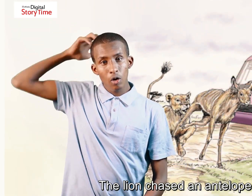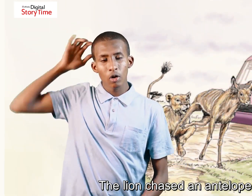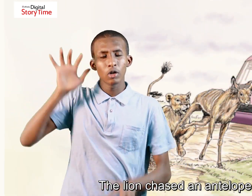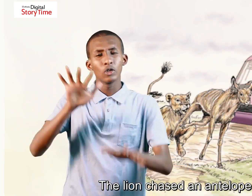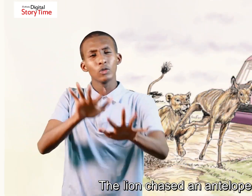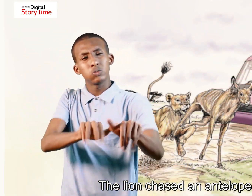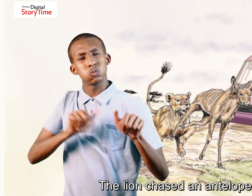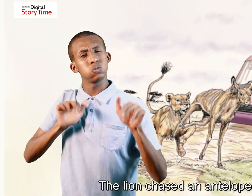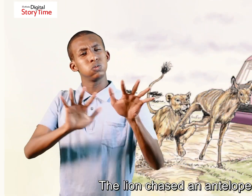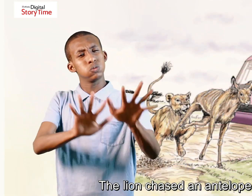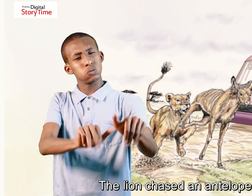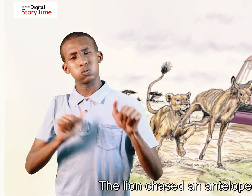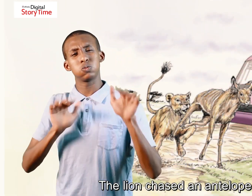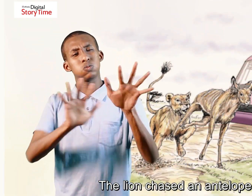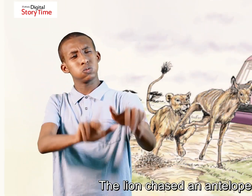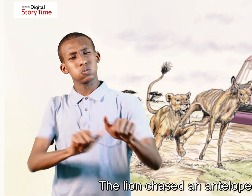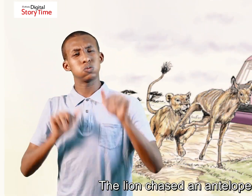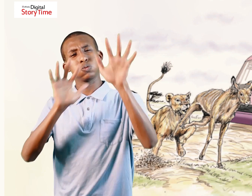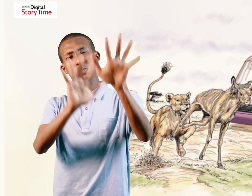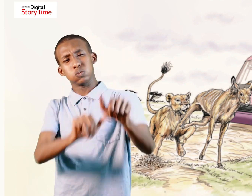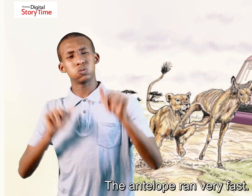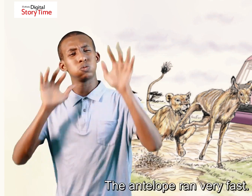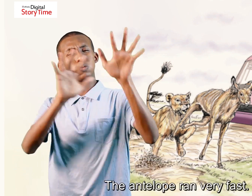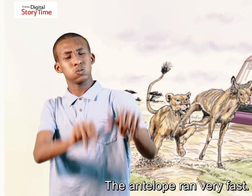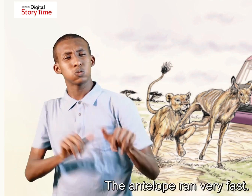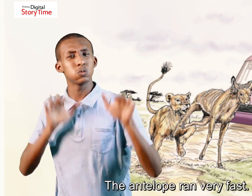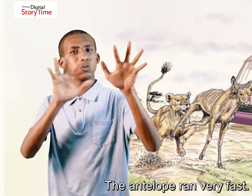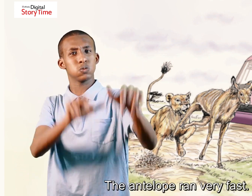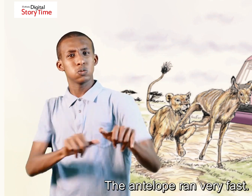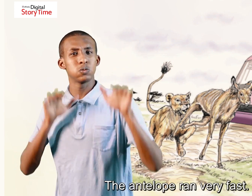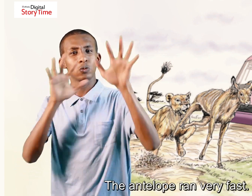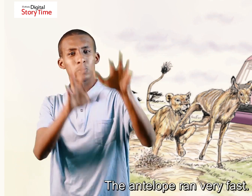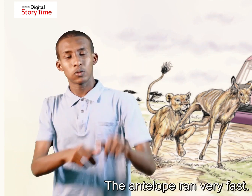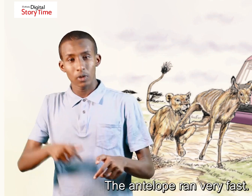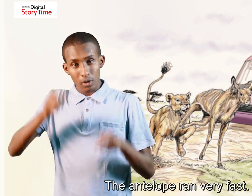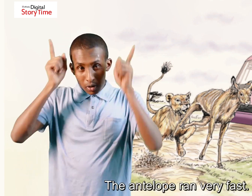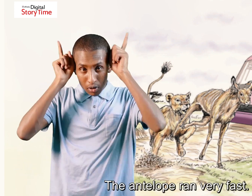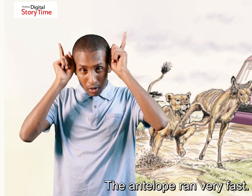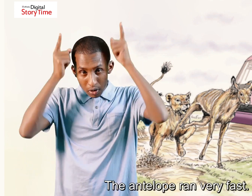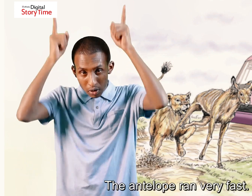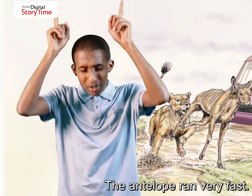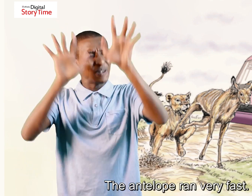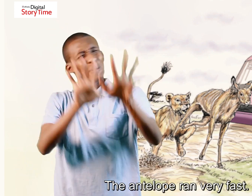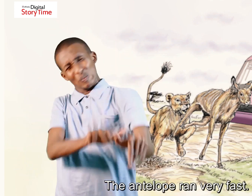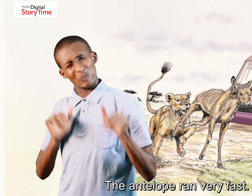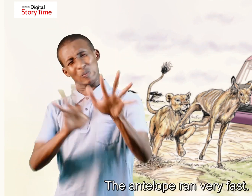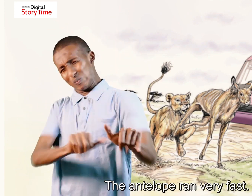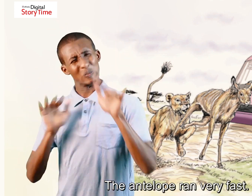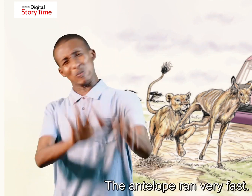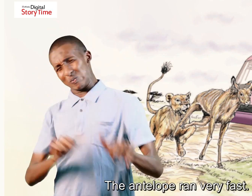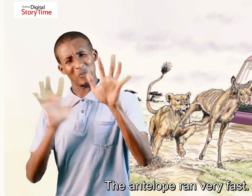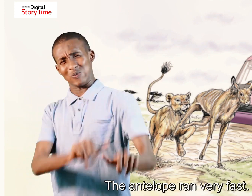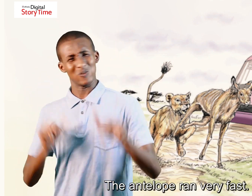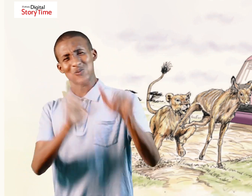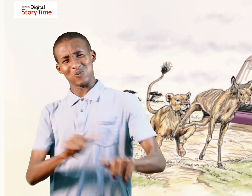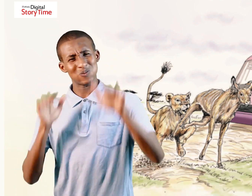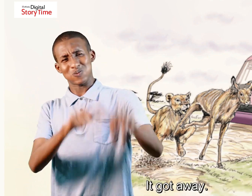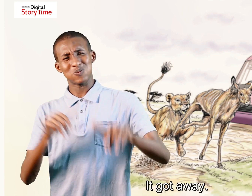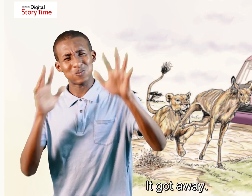The lion chased an antelope. The antelope ran very fast. It got